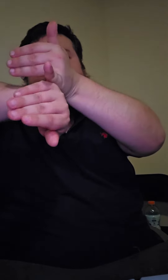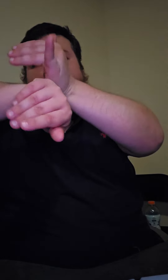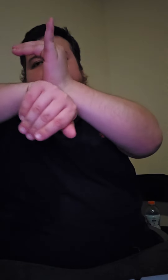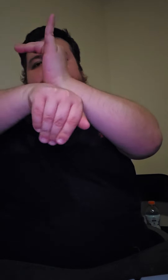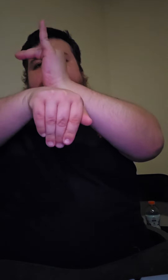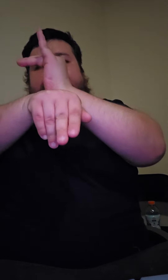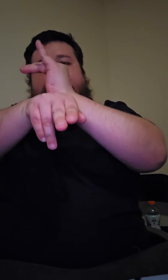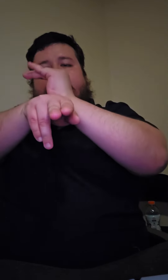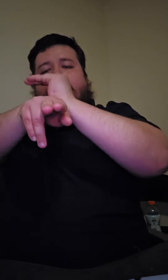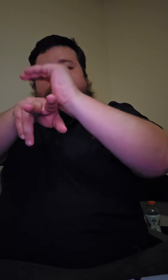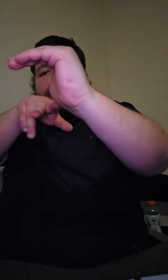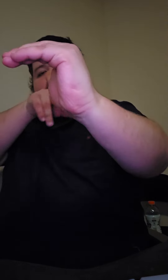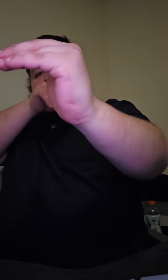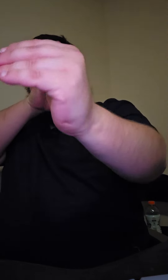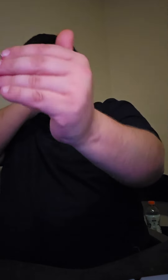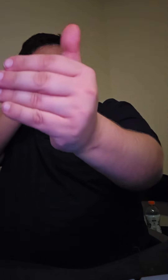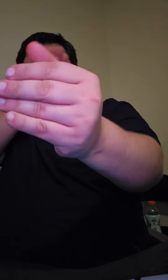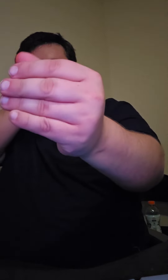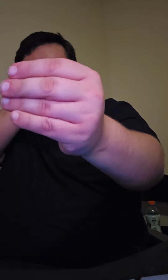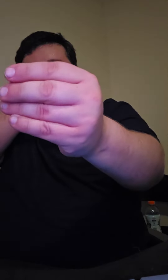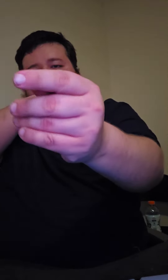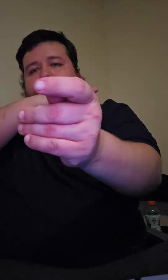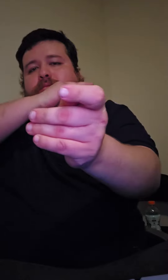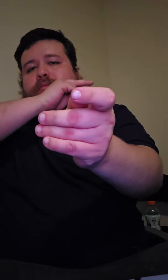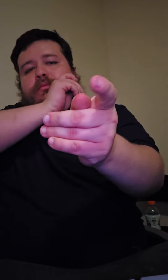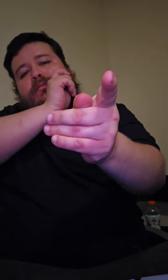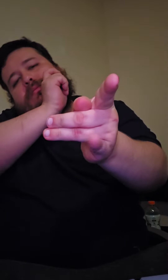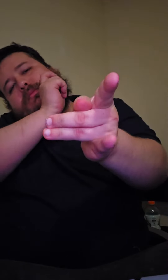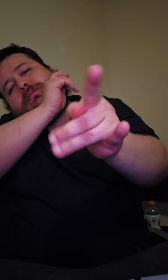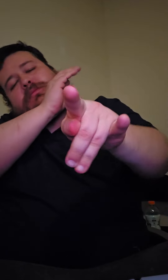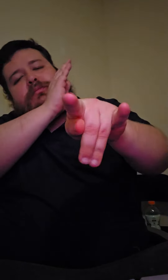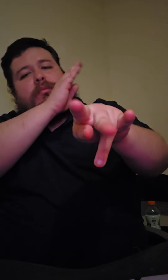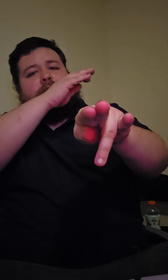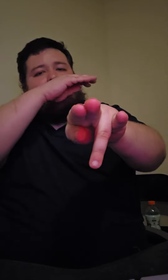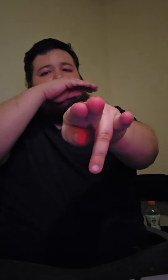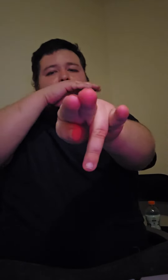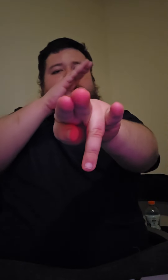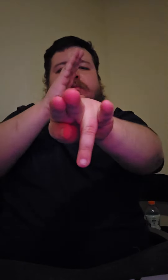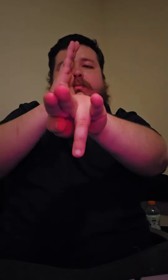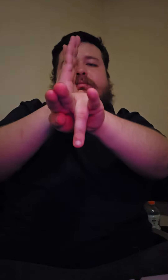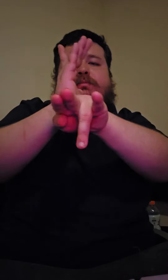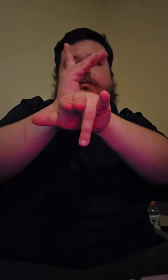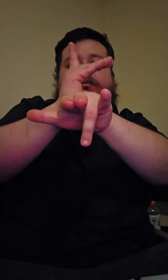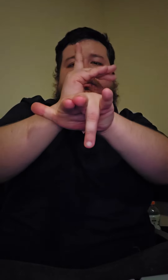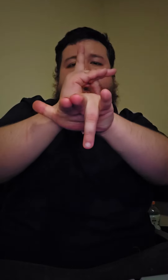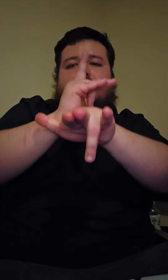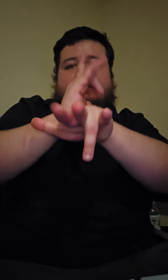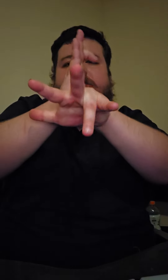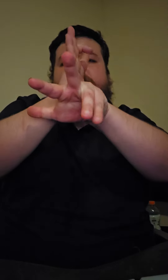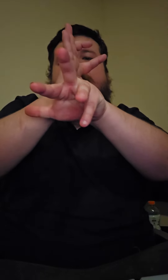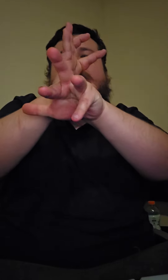me to a nigga I should prove into, under pressure, we just stand in the middle, like holo, your fortress is 45,